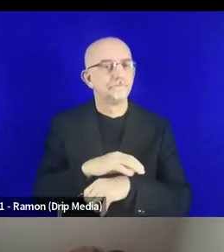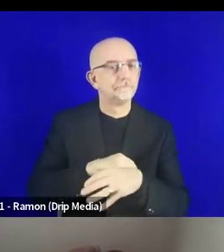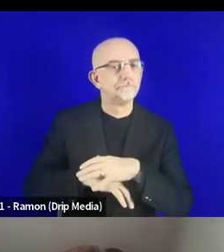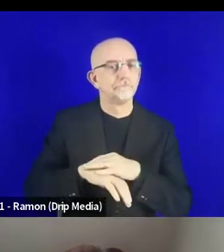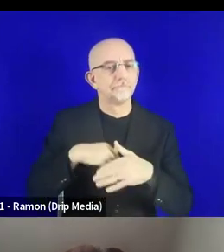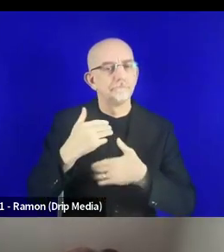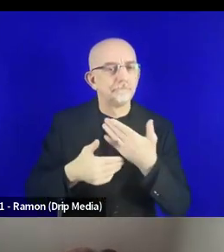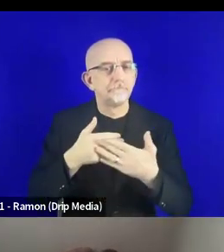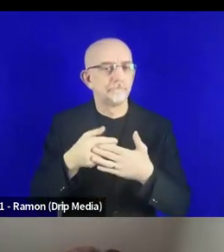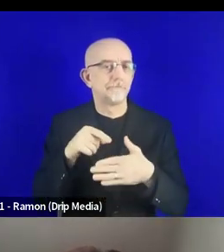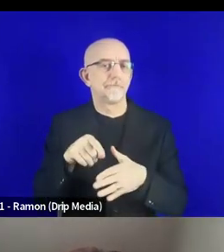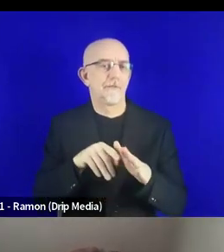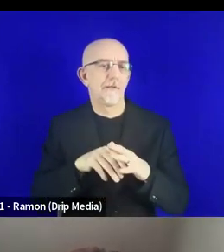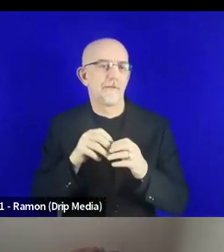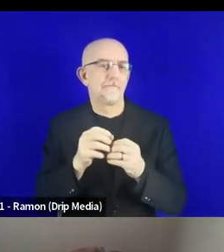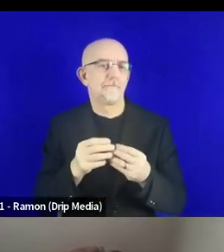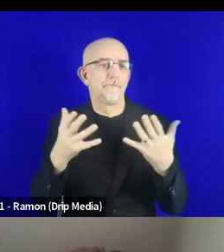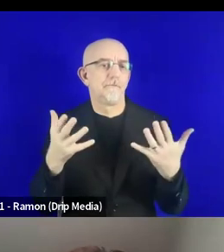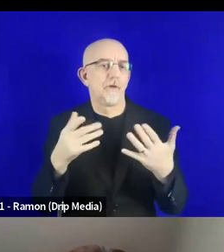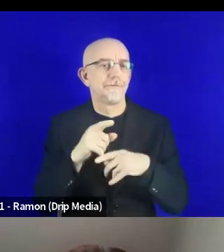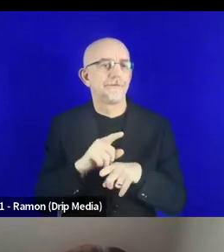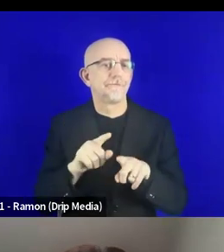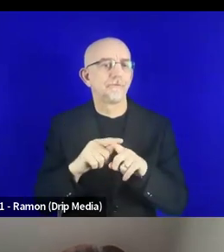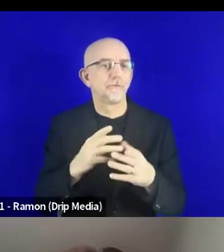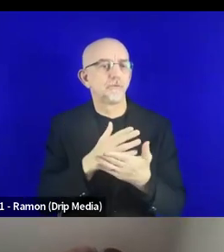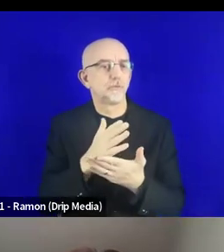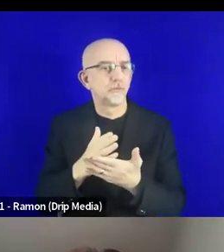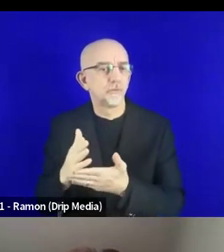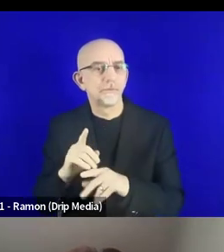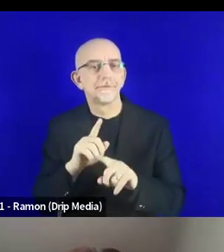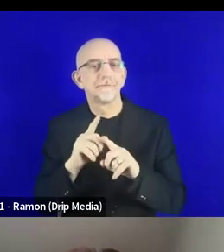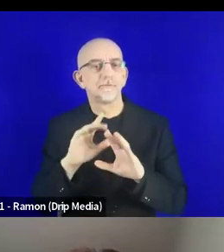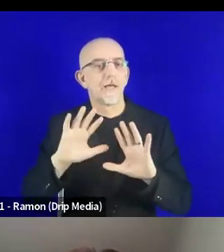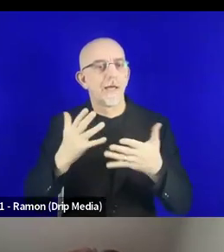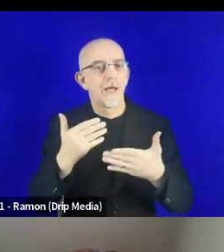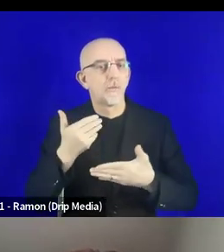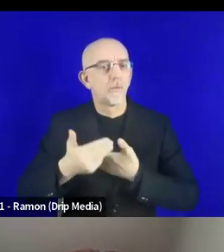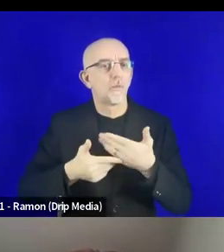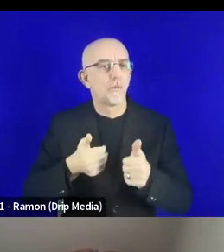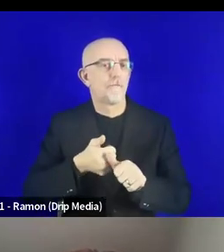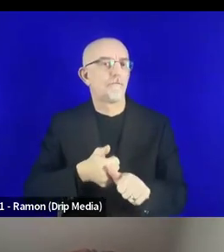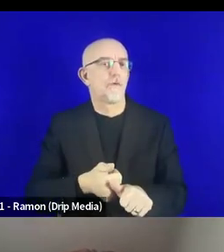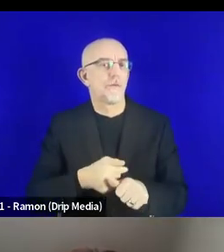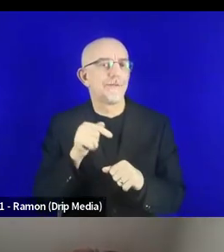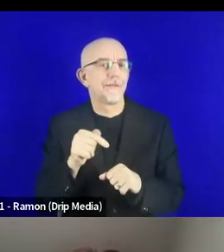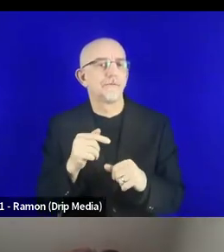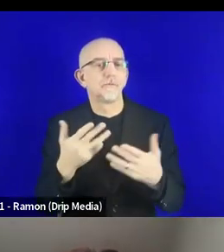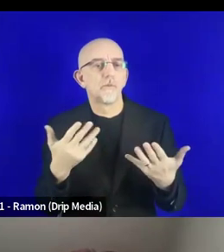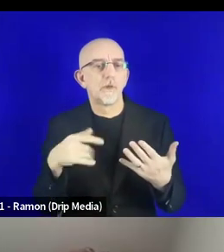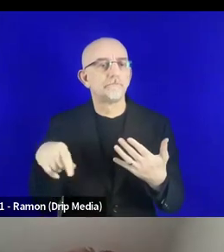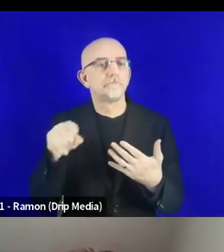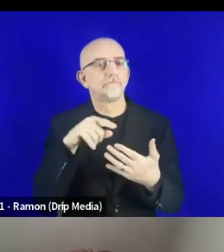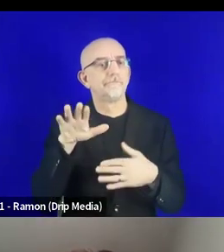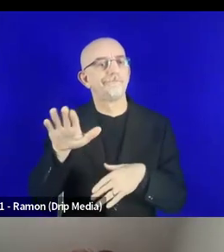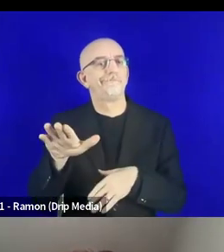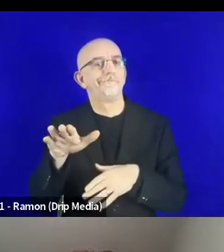vulnerabilities actually mean, what gender equity means in practice in the context of social protection, climate change, what the